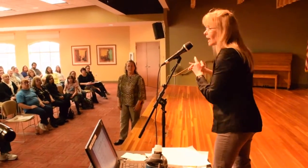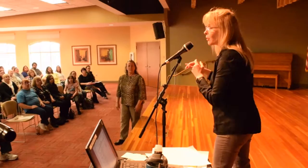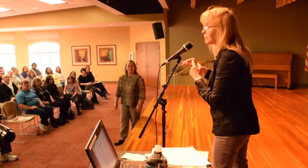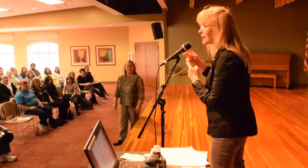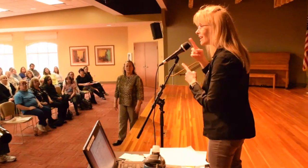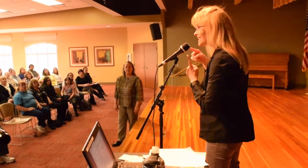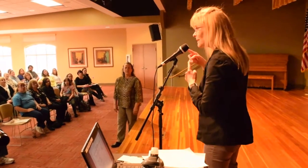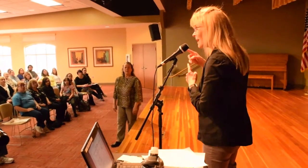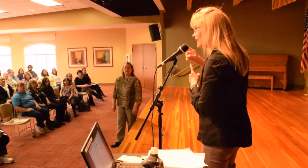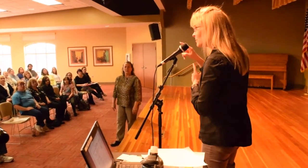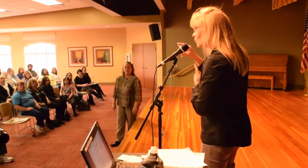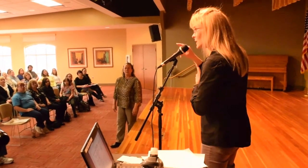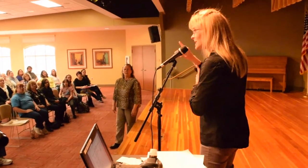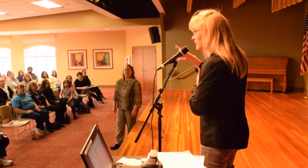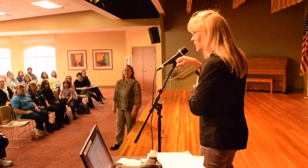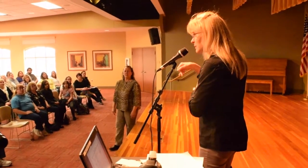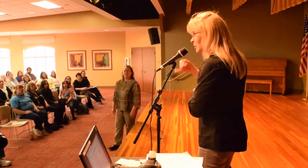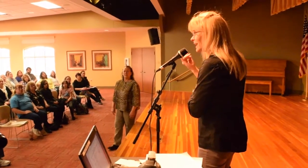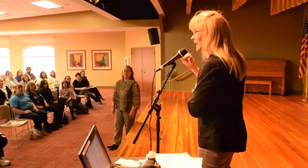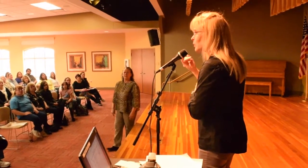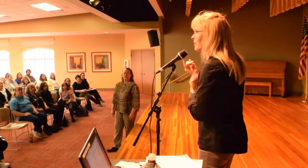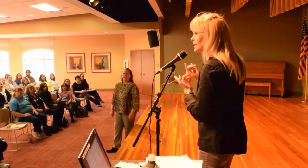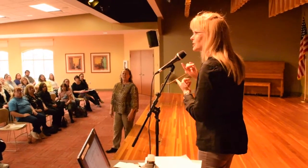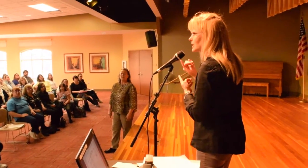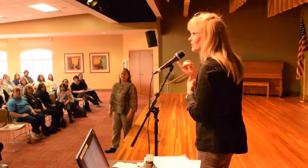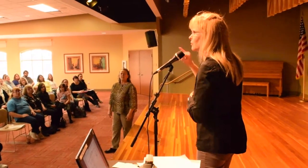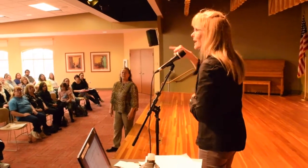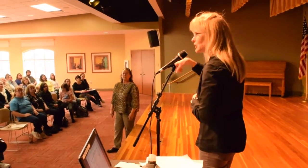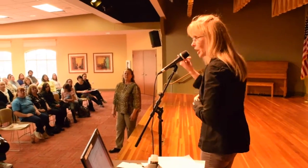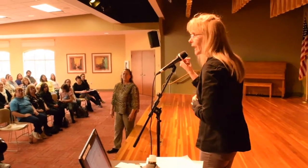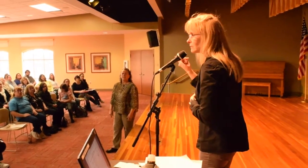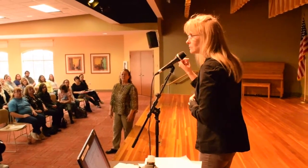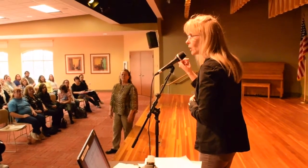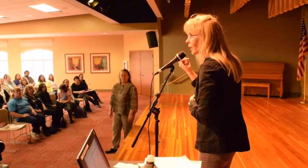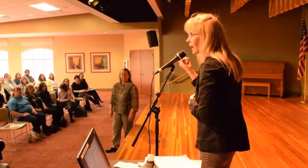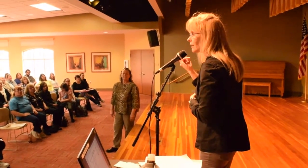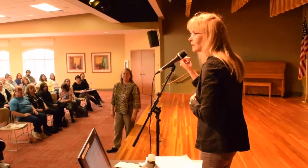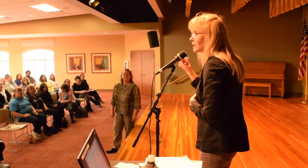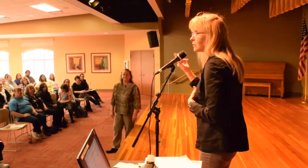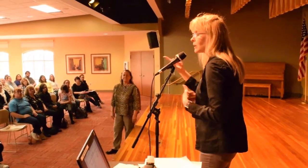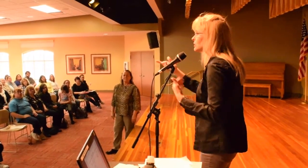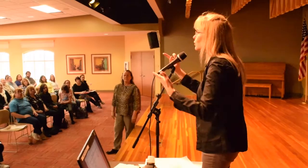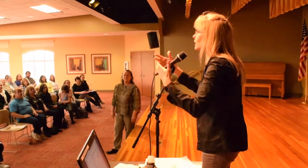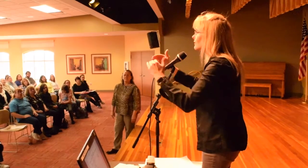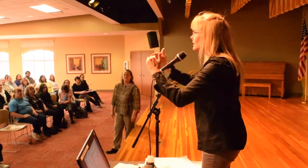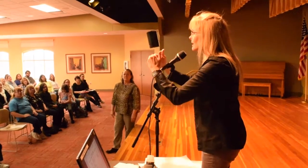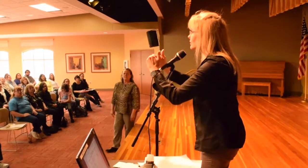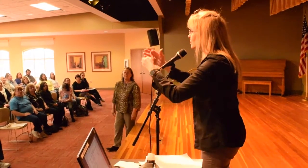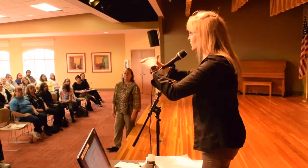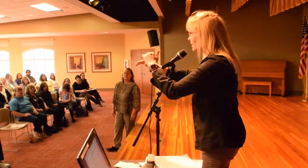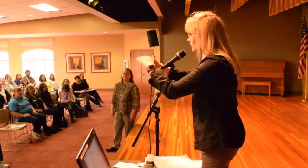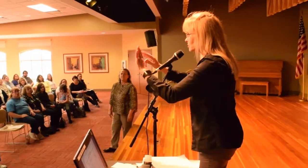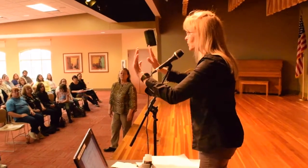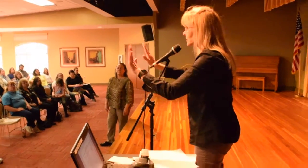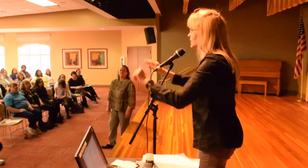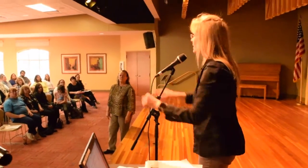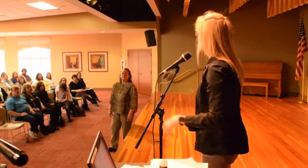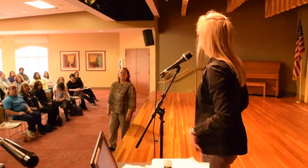Now, because I might not want to spell his whole name, we might just give him a J, okay? Because at whatever level you feel comfortable with, do that.